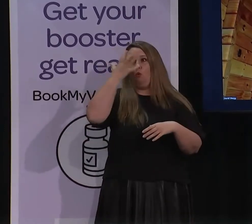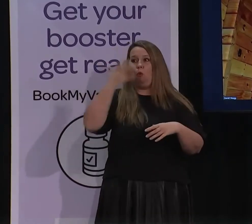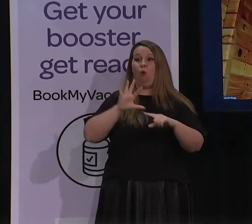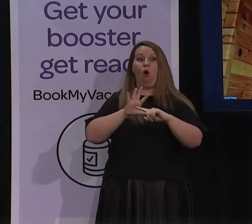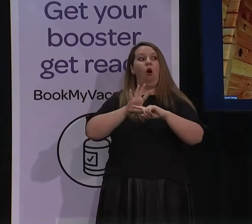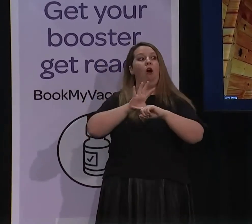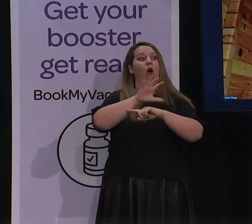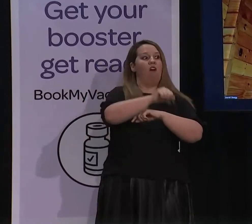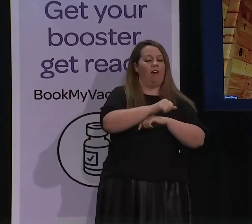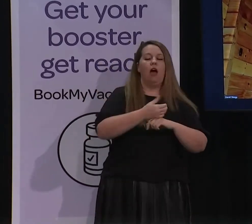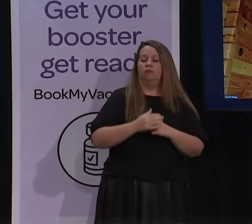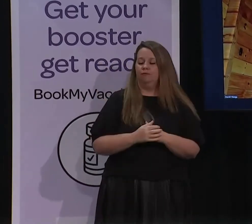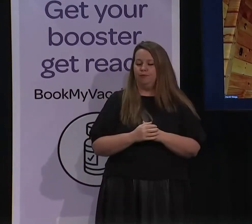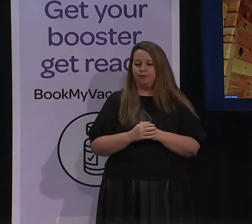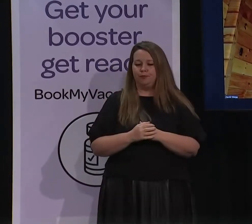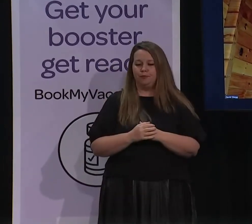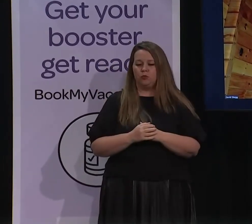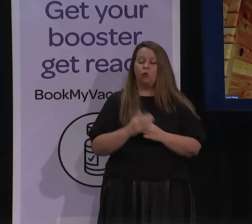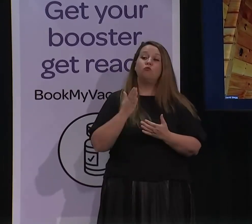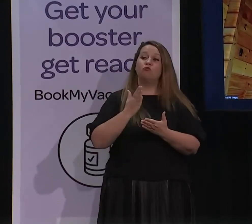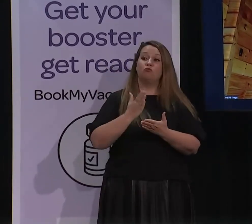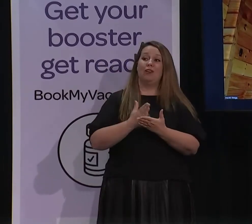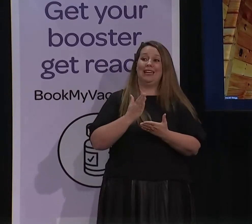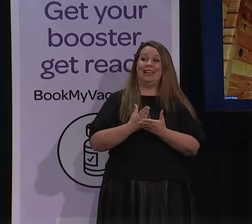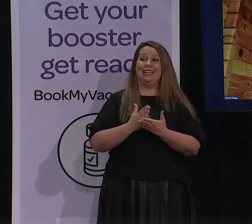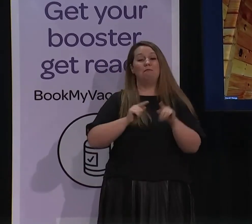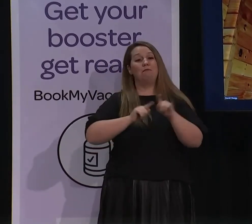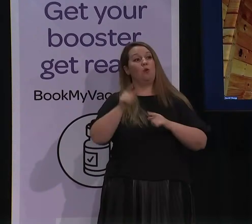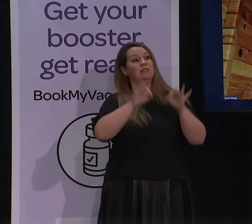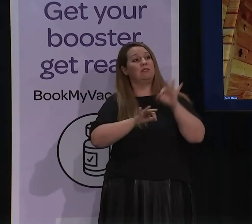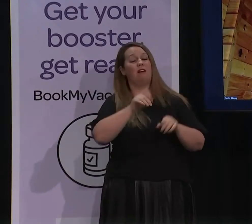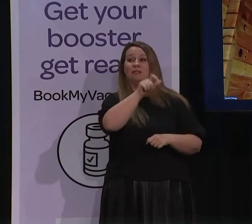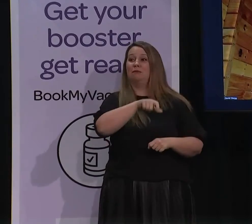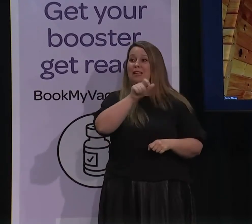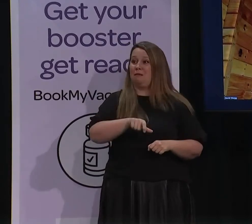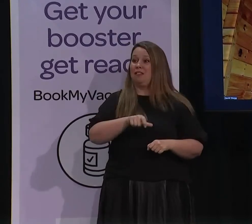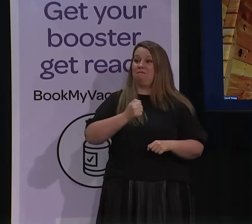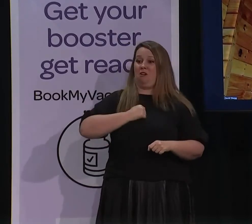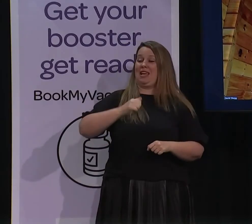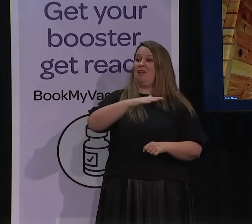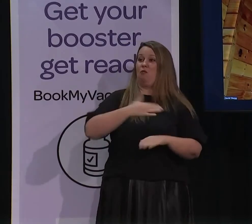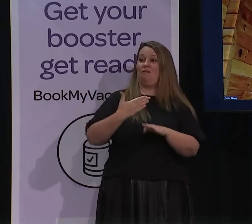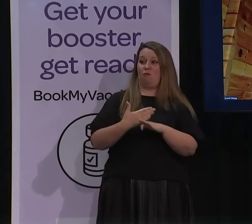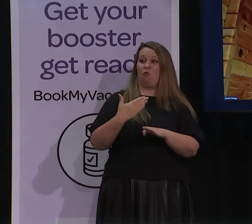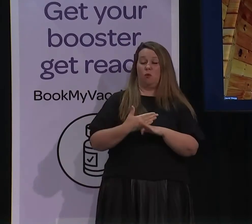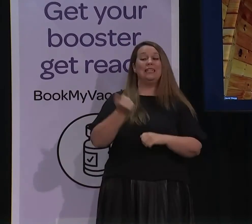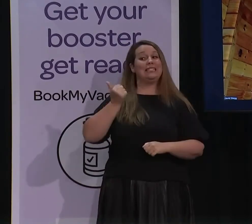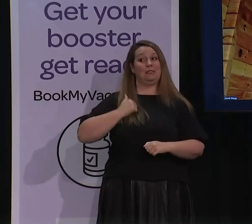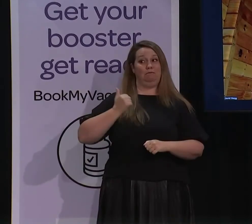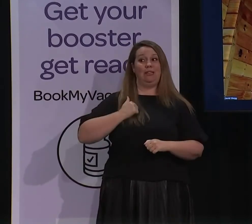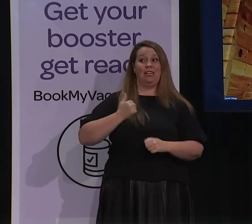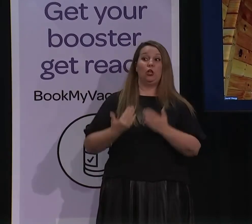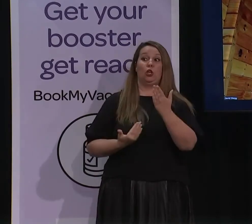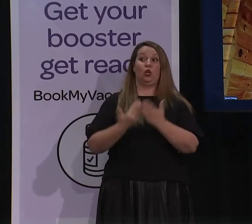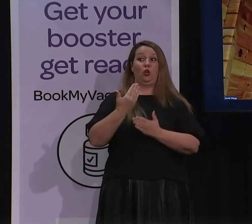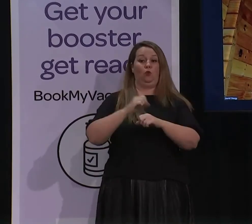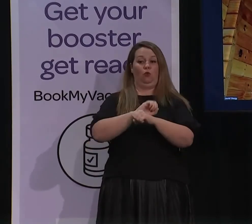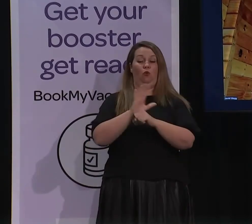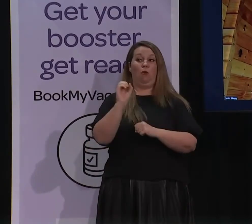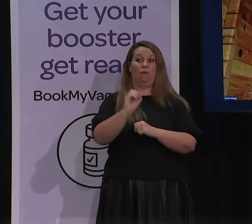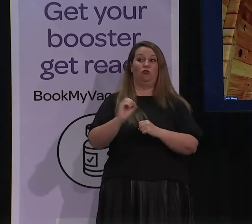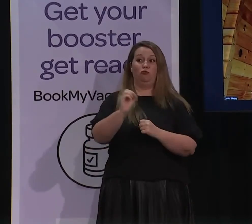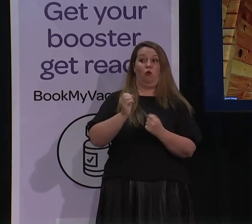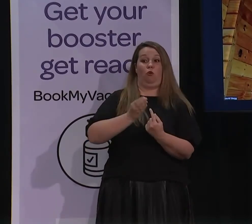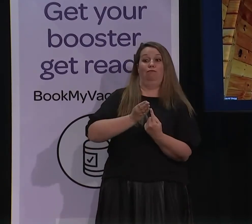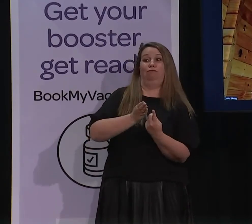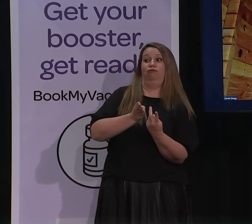field, do expect that new variants will arise this year, and any one that